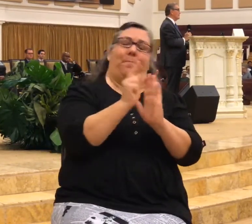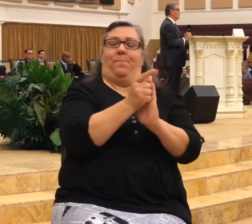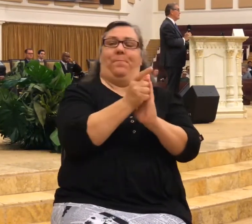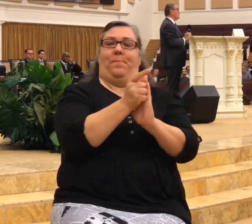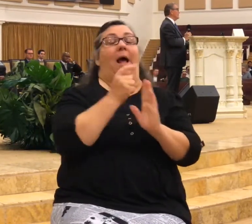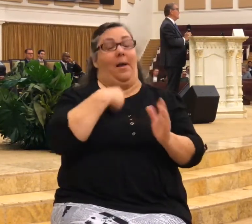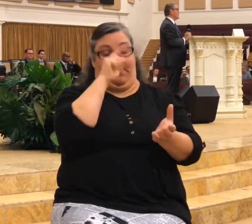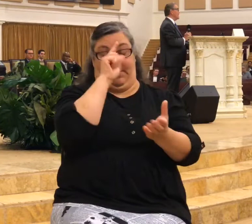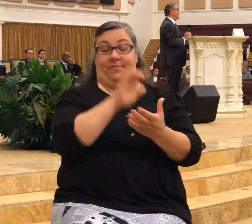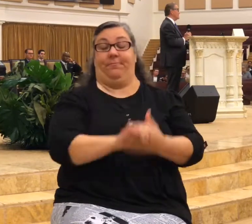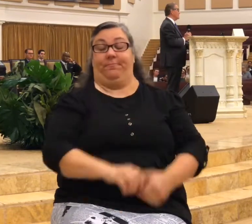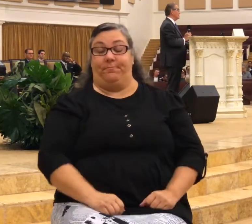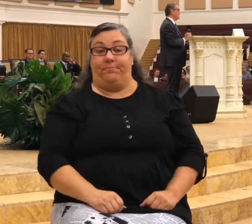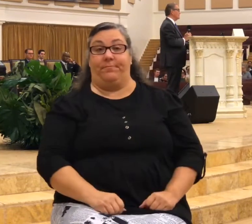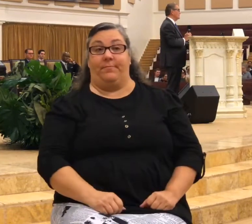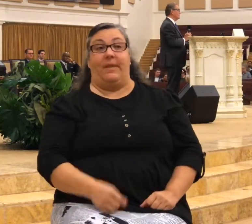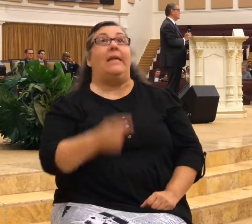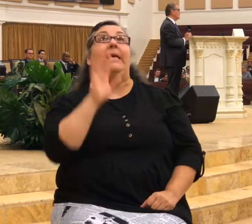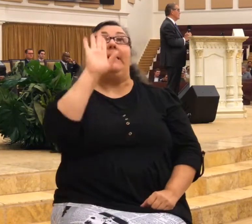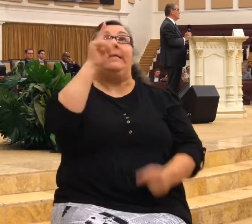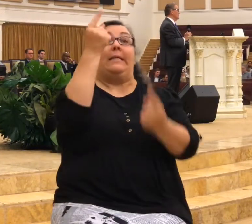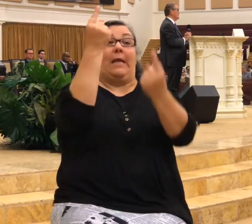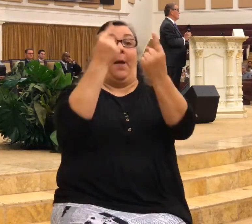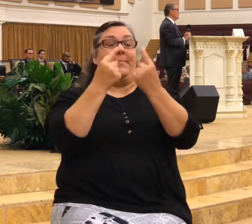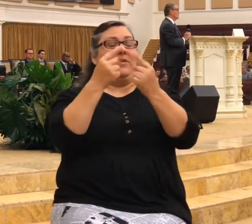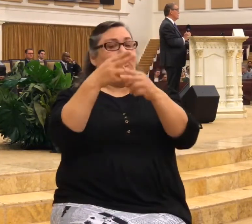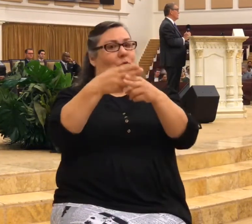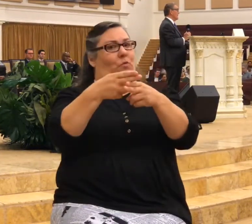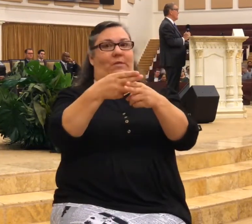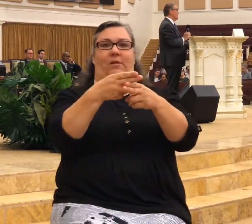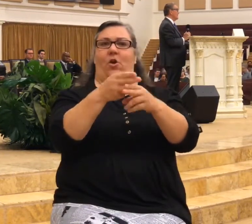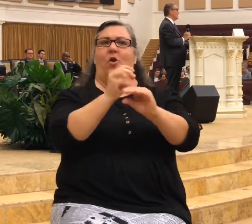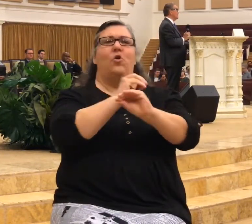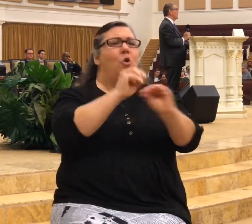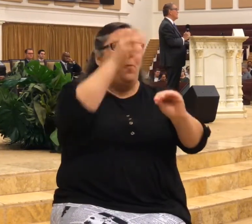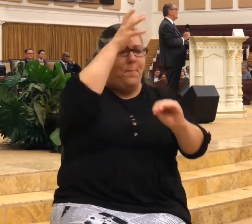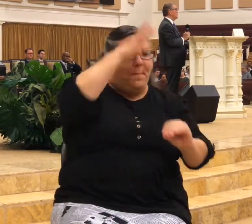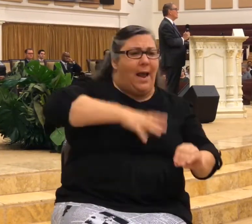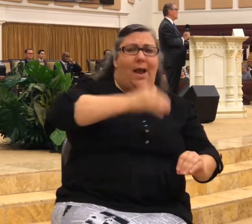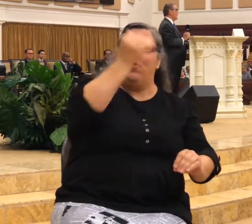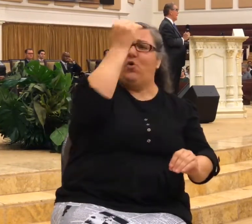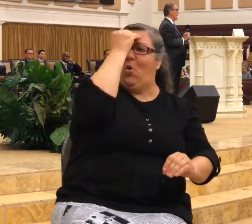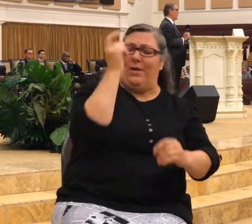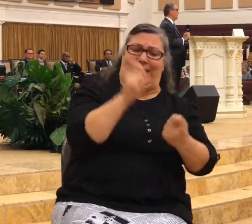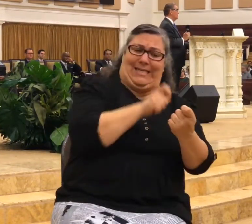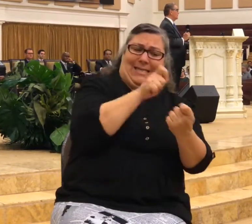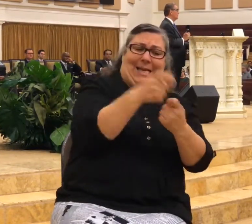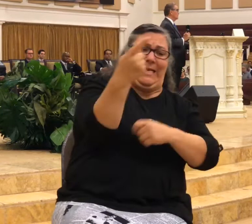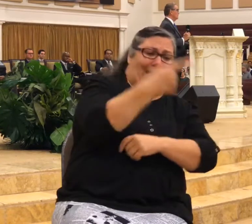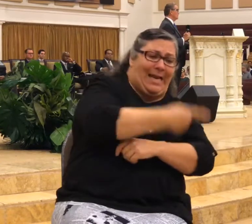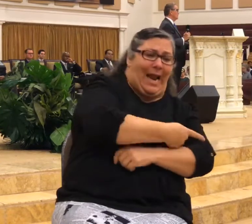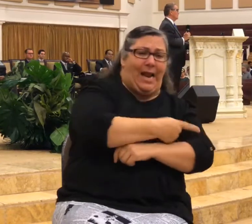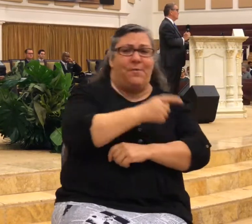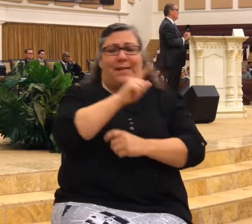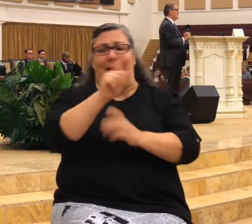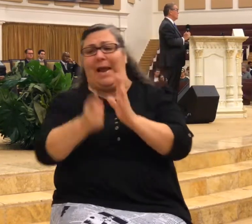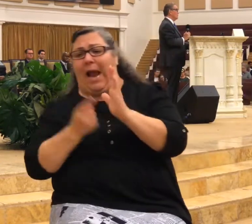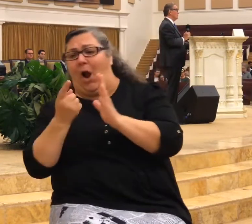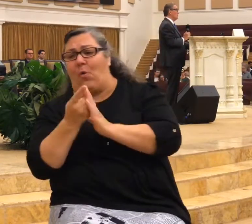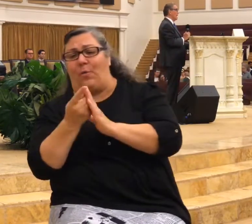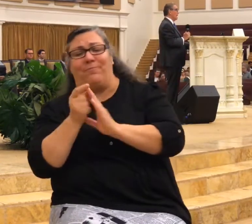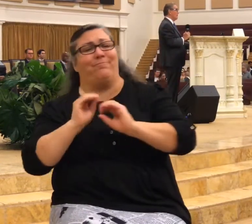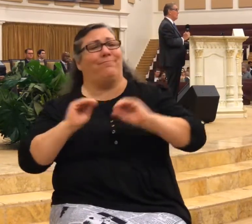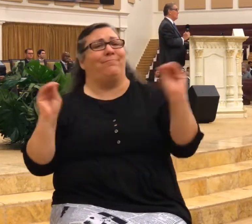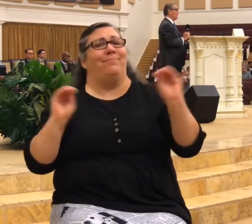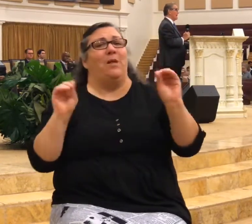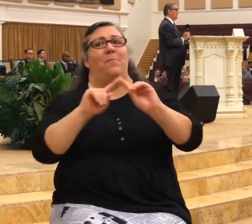I believe his coming is imminent. No man knows the day, and no man knows the hour. But we can